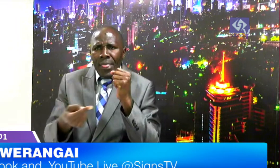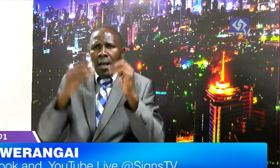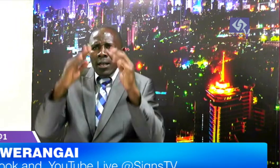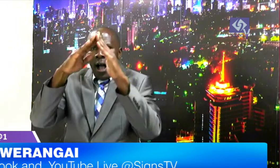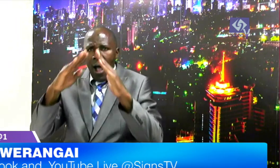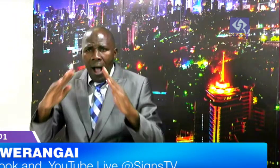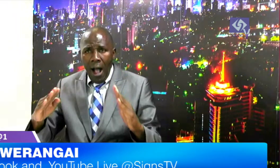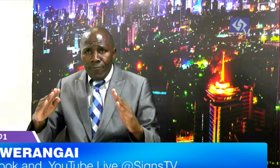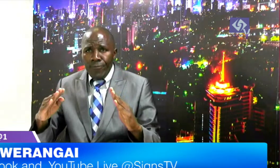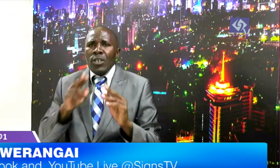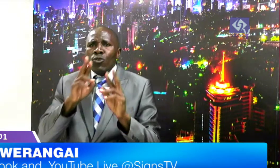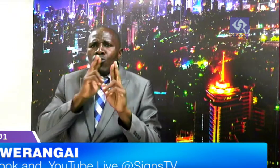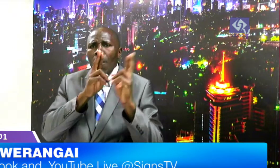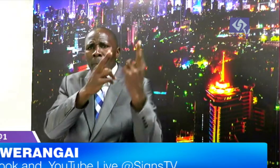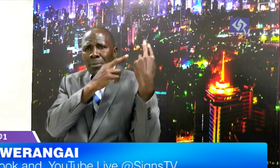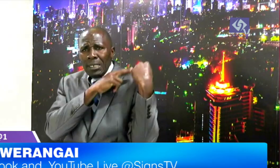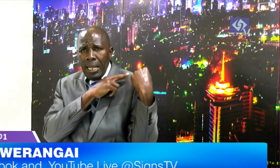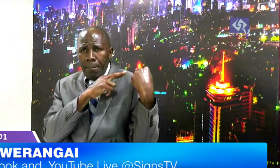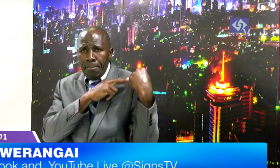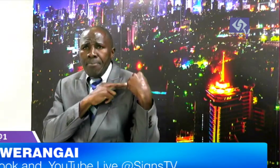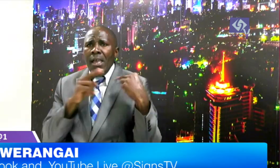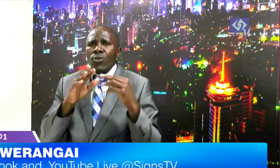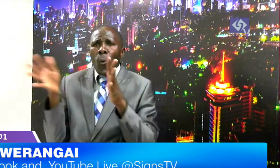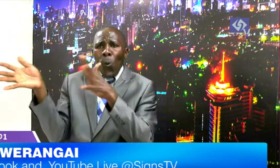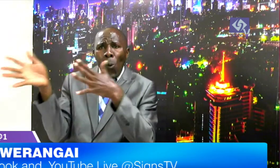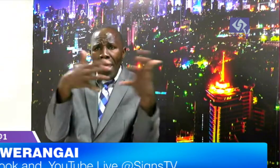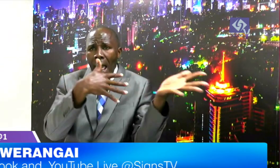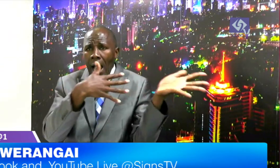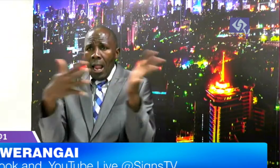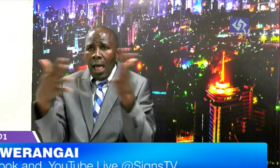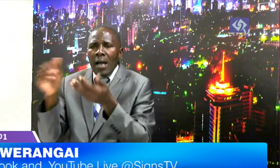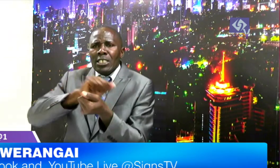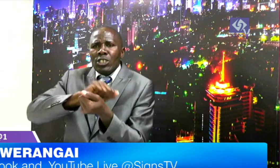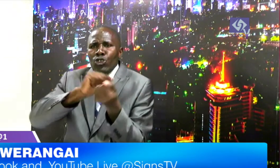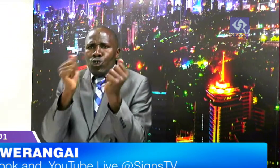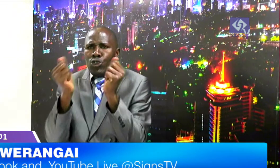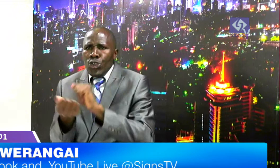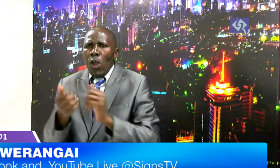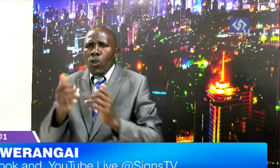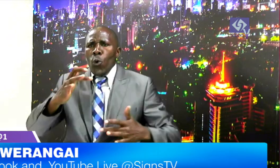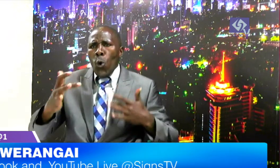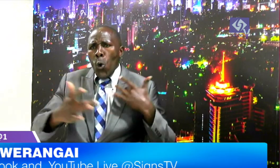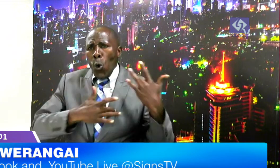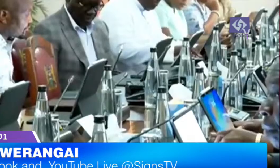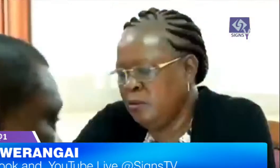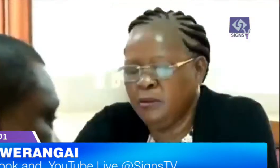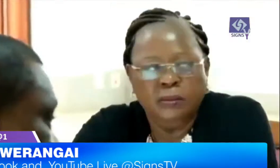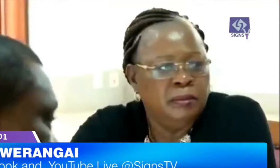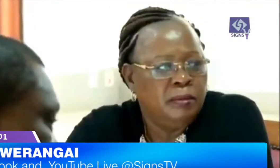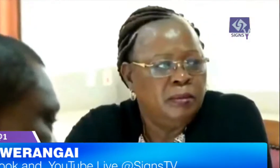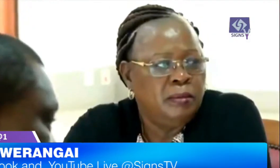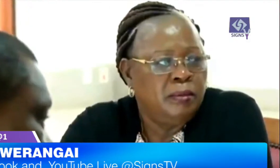600,000 households. In response to climate change concerns,